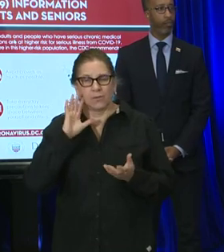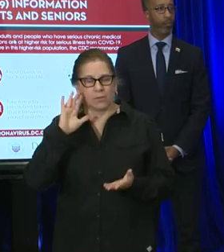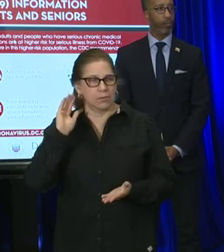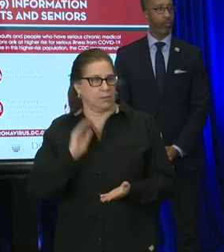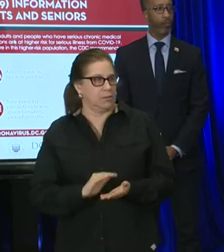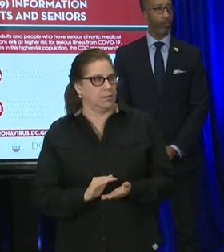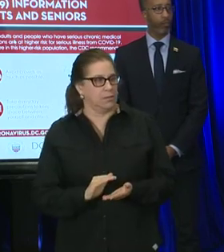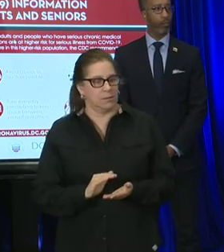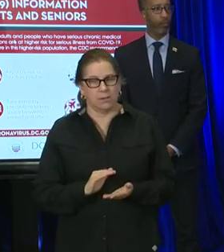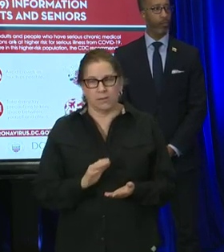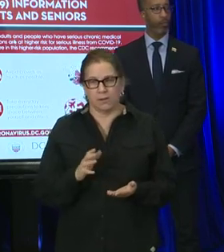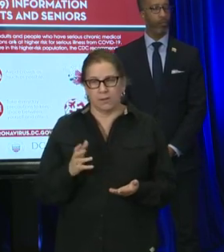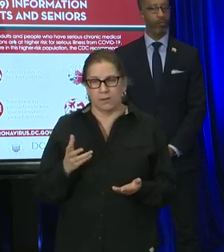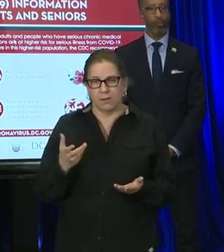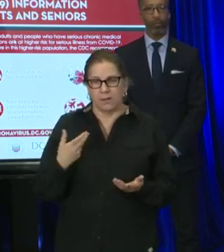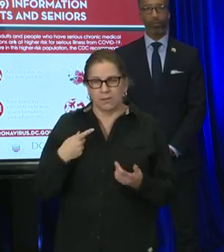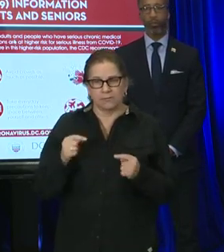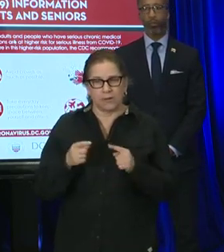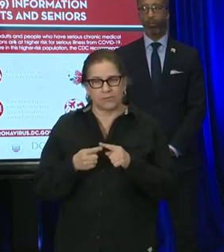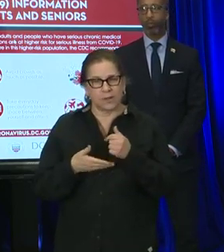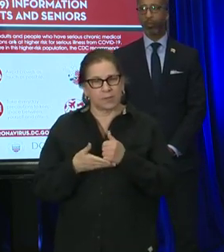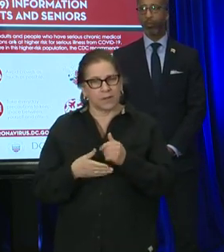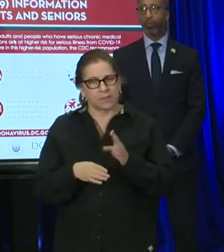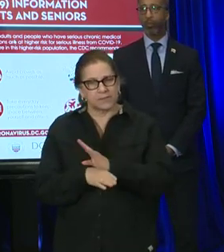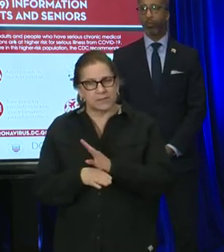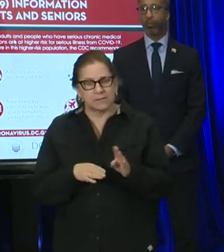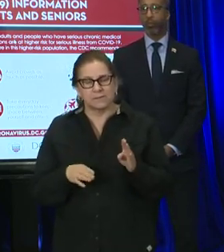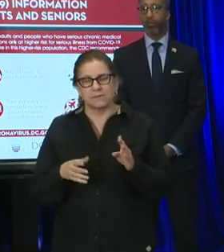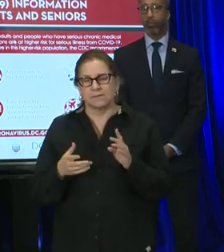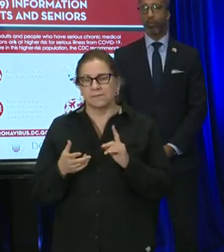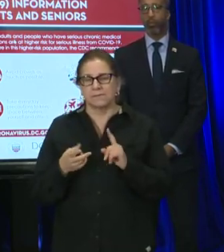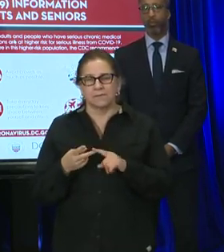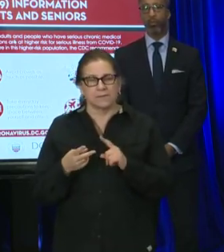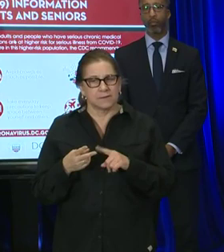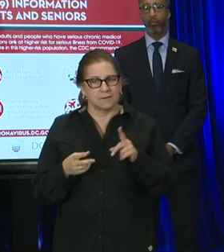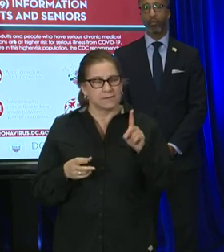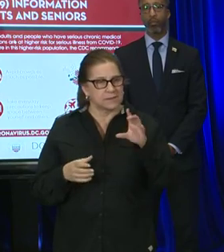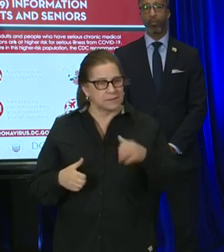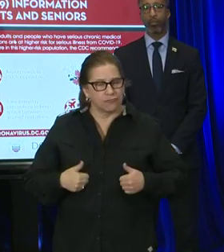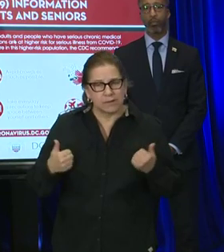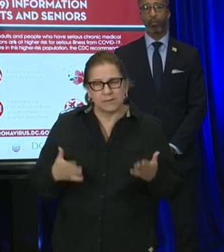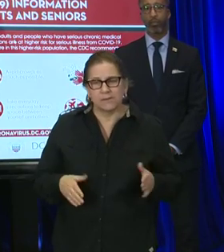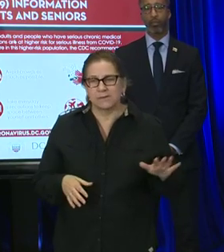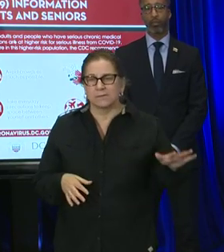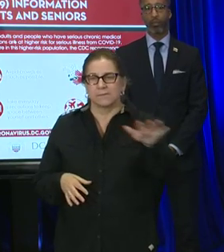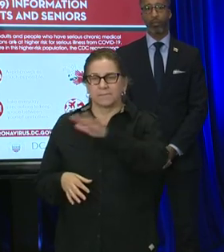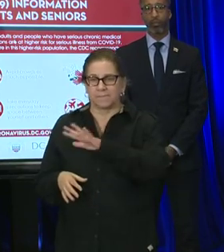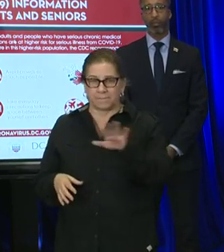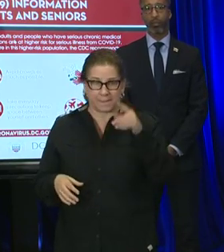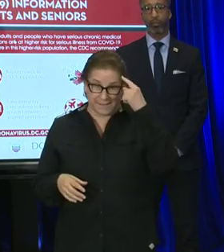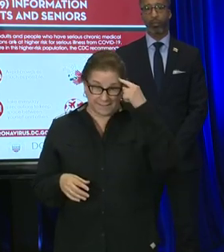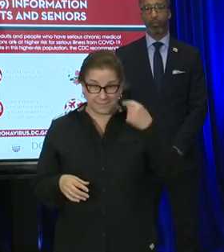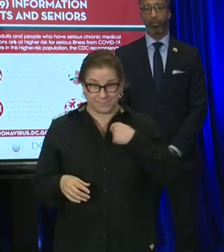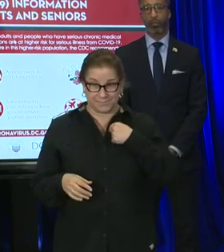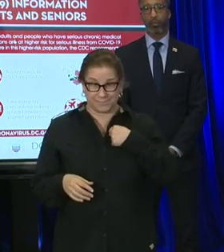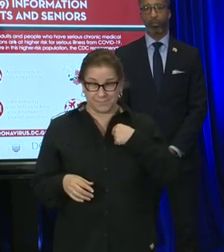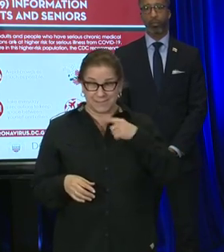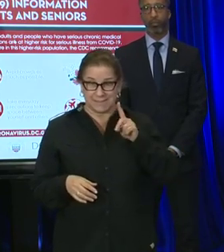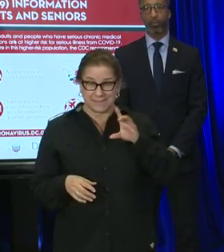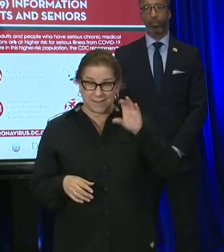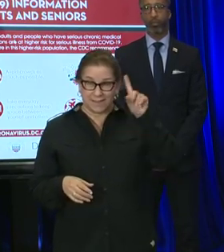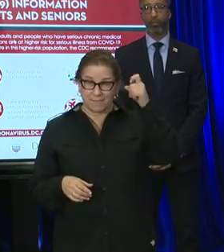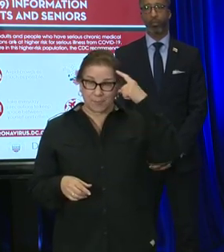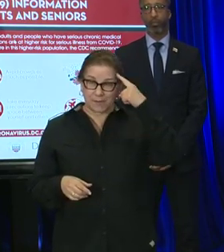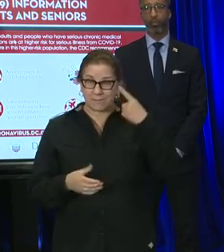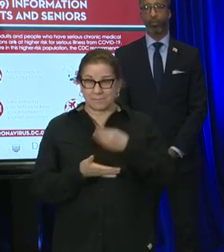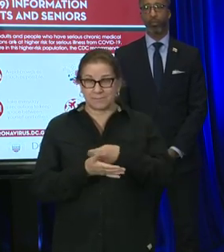to businesses and residents, we're also looking at our own cash flow as a city and determining how